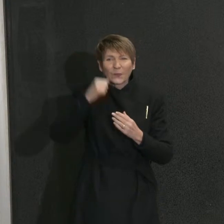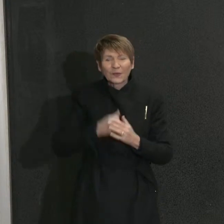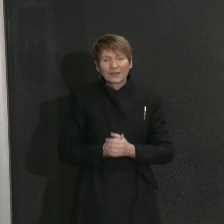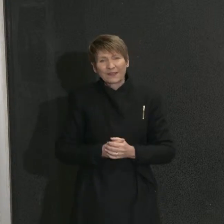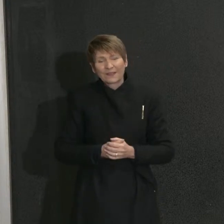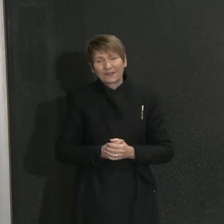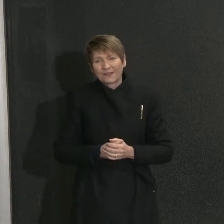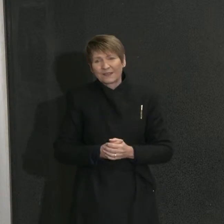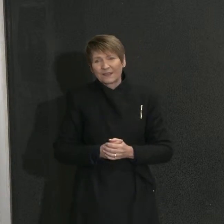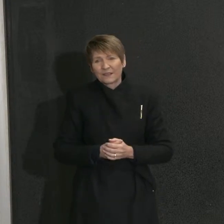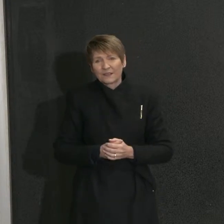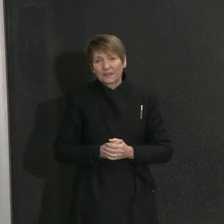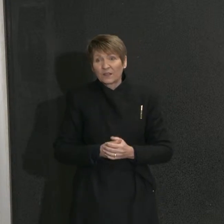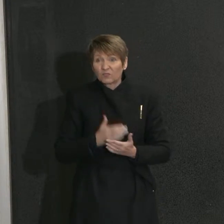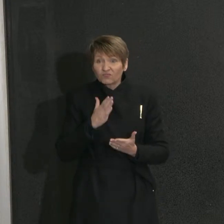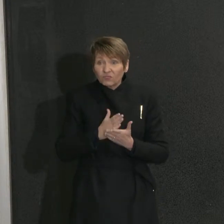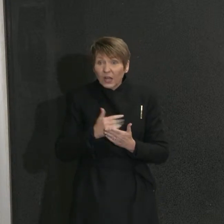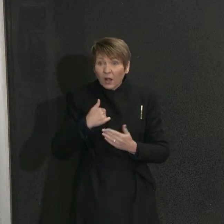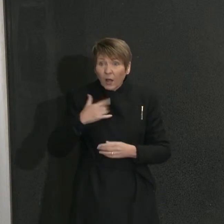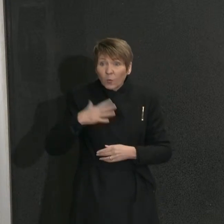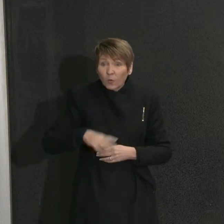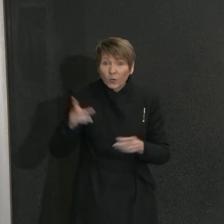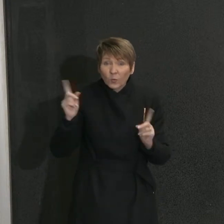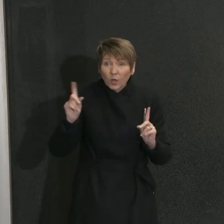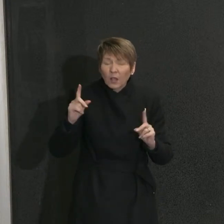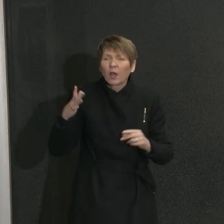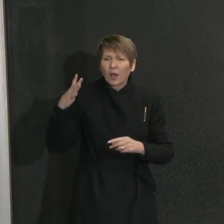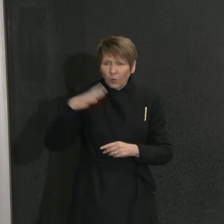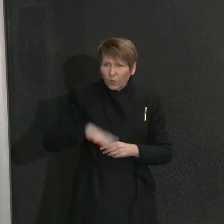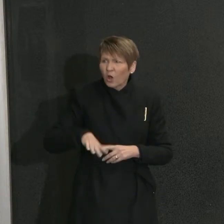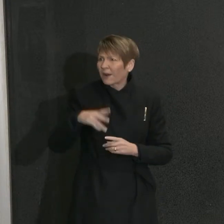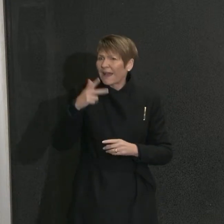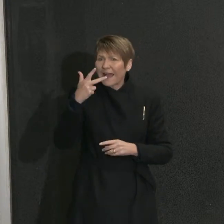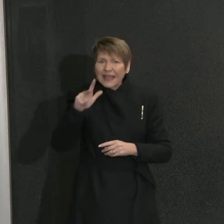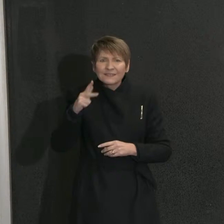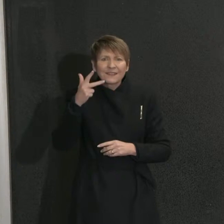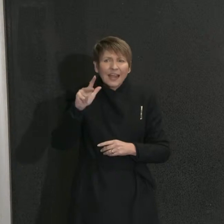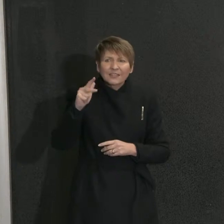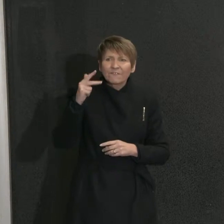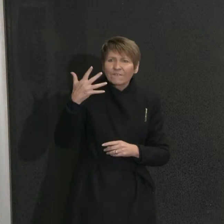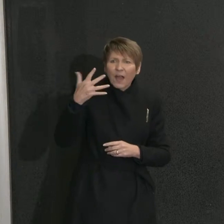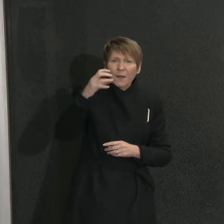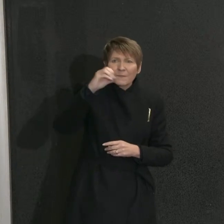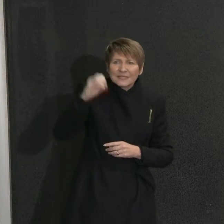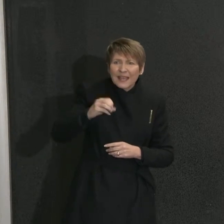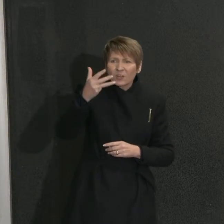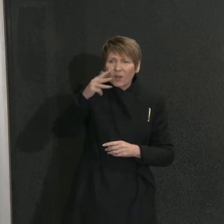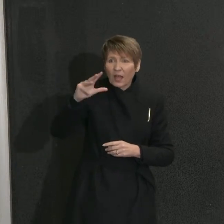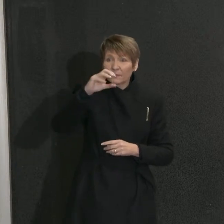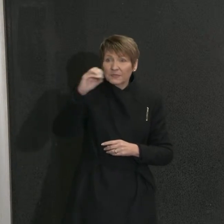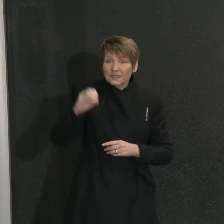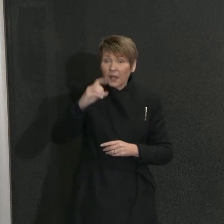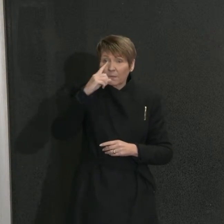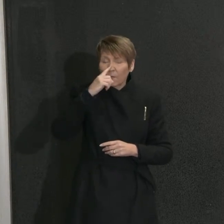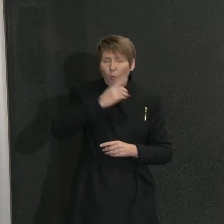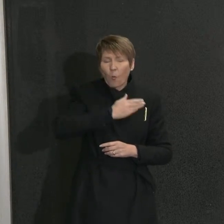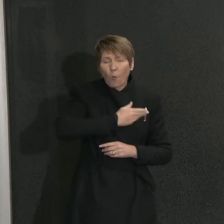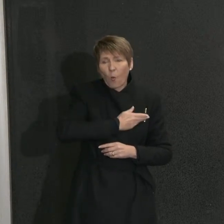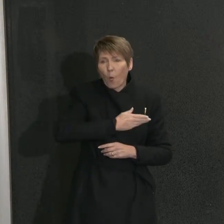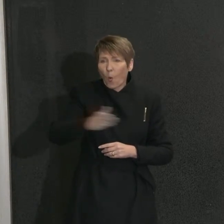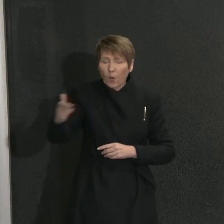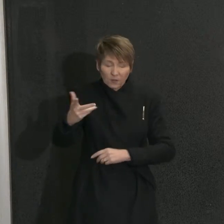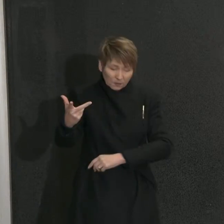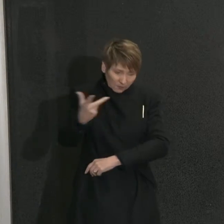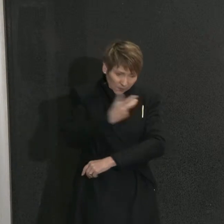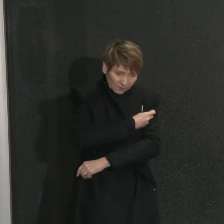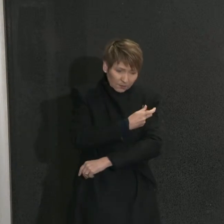the community having had the jab. And then I wouldn't be standing here talking about lockdowns. But we don't have any other option. I've been asked, is